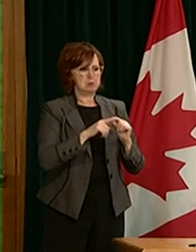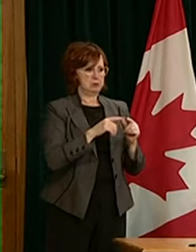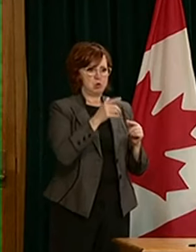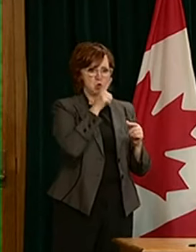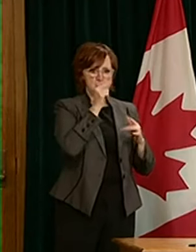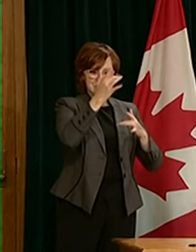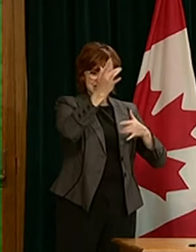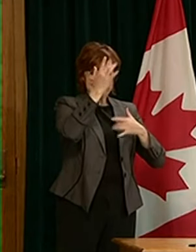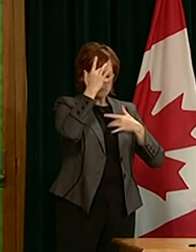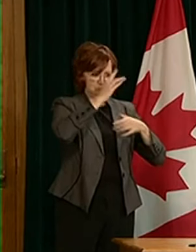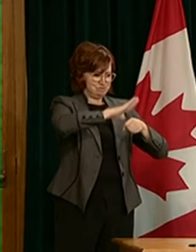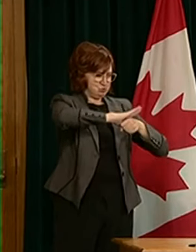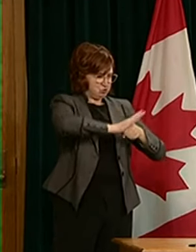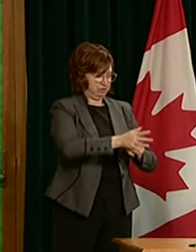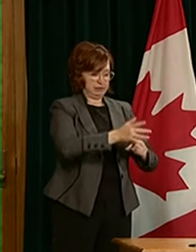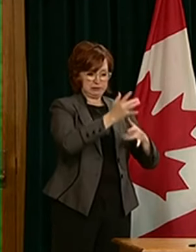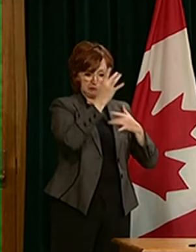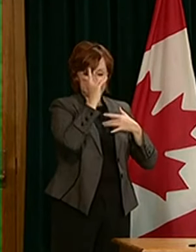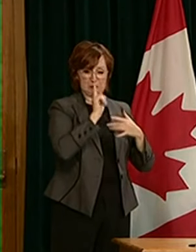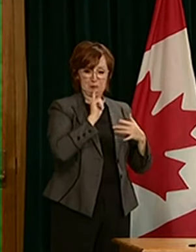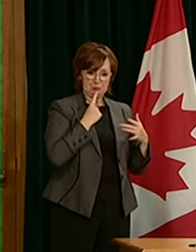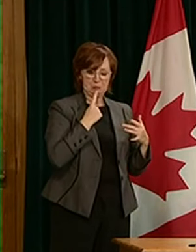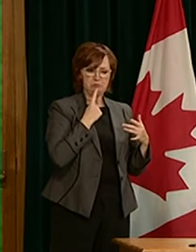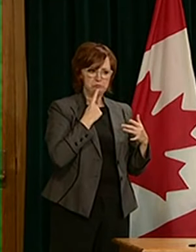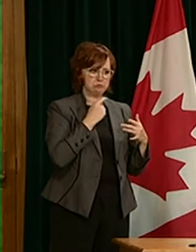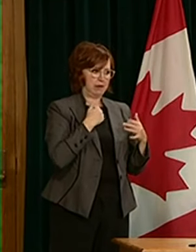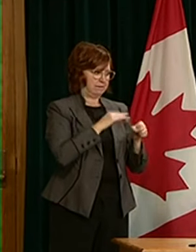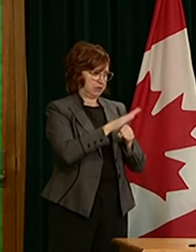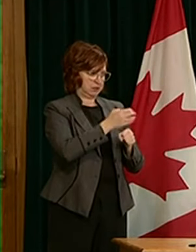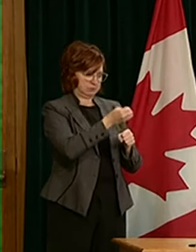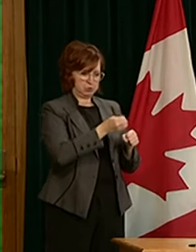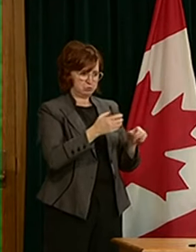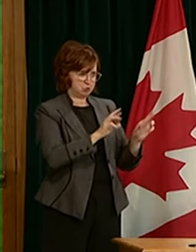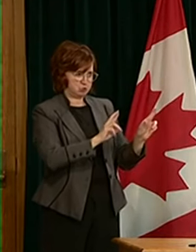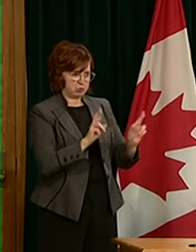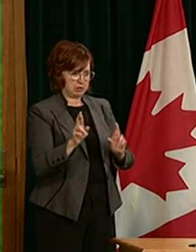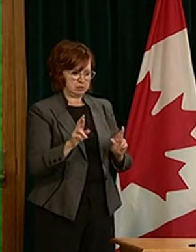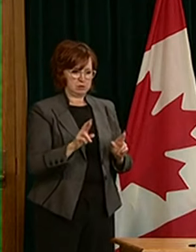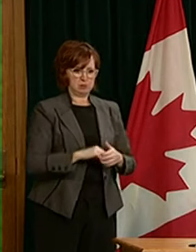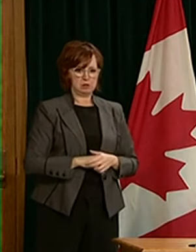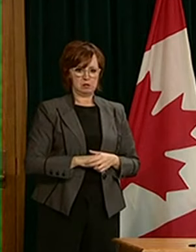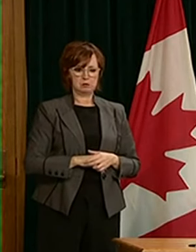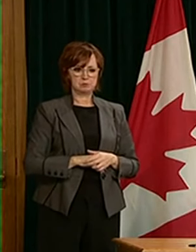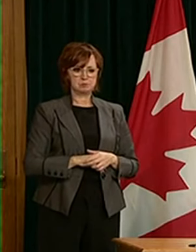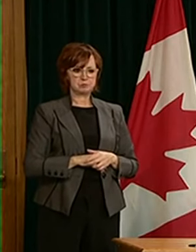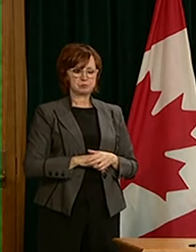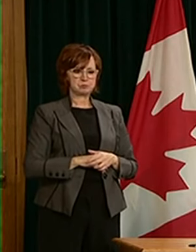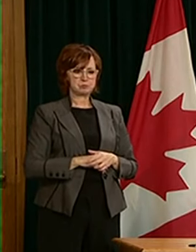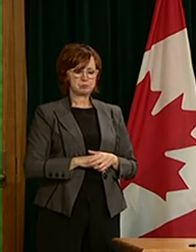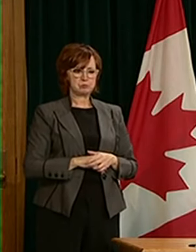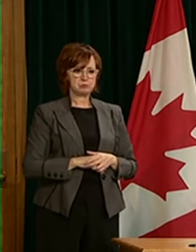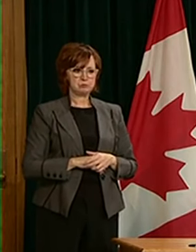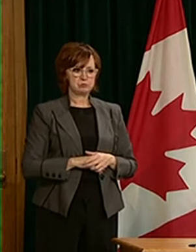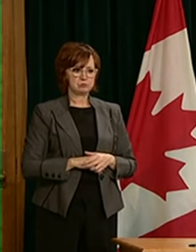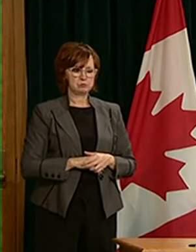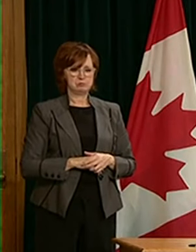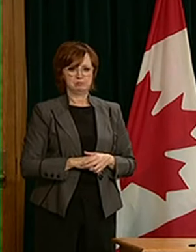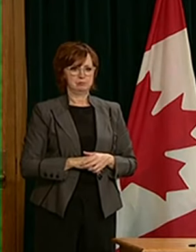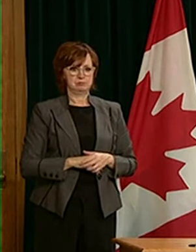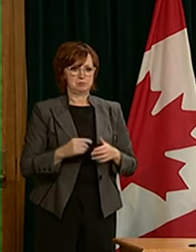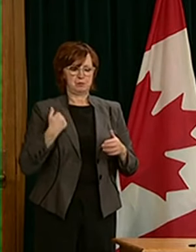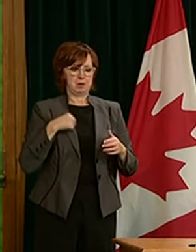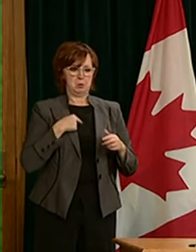that's been prepared to be able to provide the type of therapies that type of patient would be required. So I think it's too early to